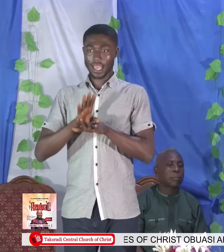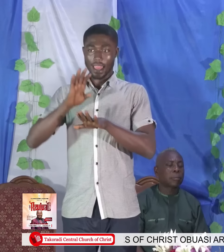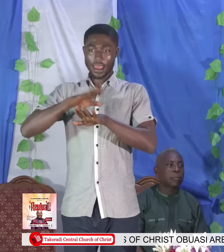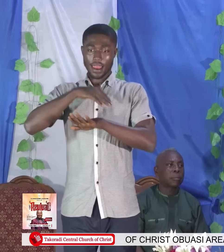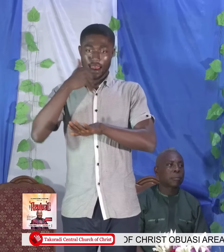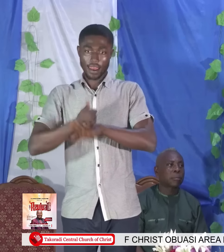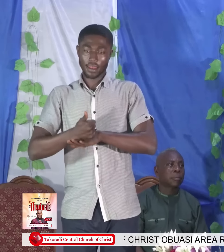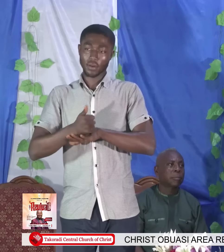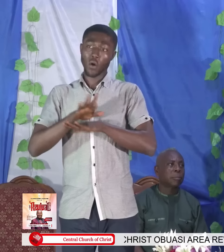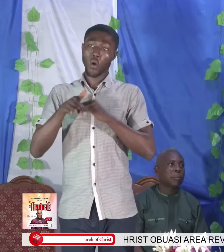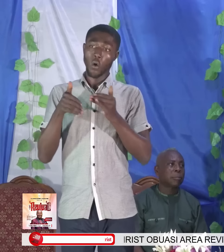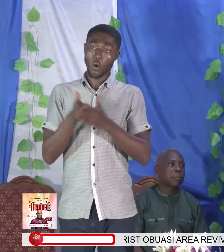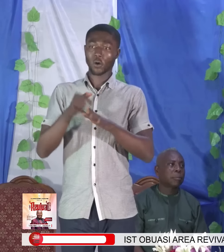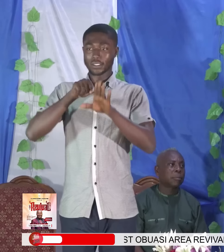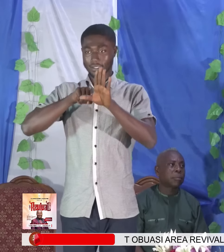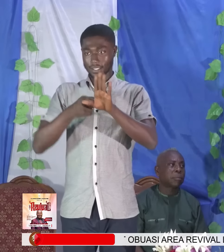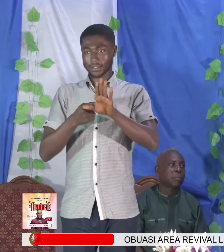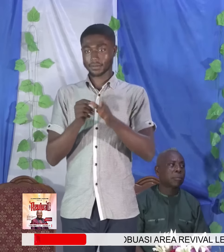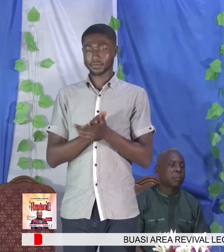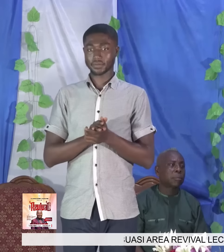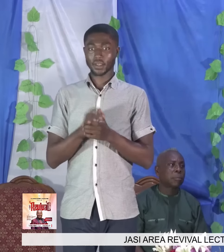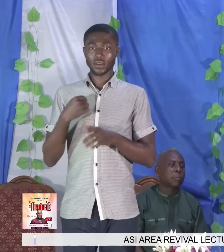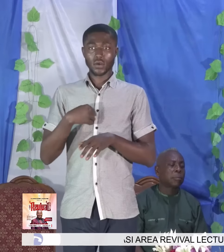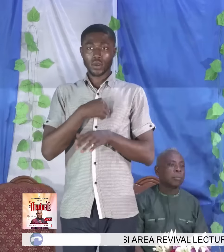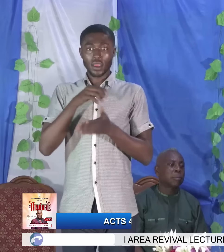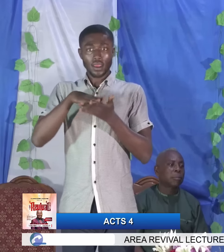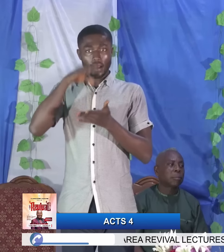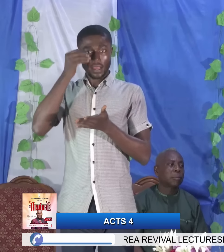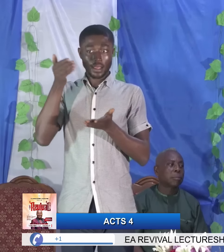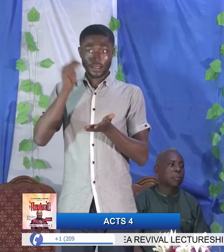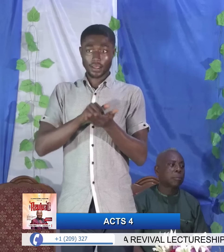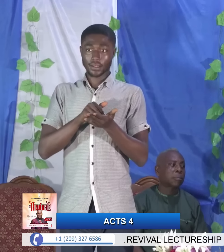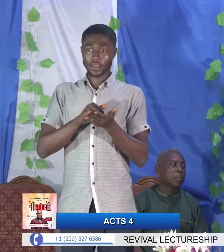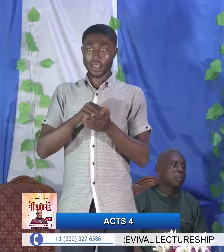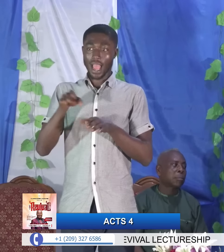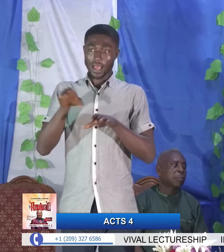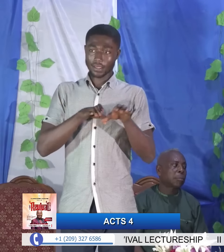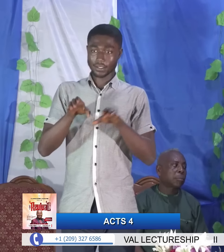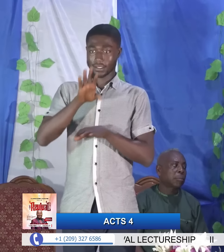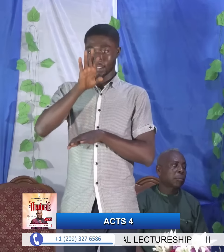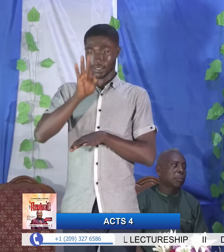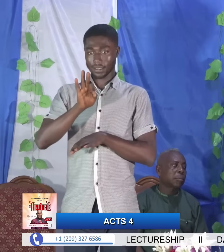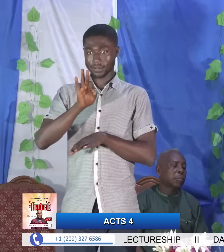ya she ewo asomafo juma eti enan ah odo so ka tra ye say